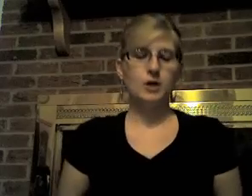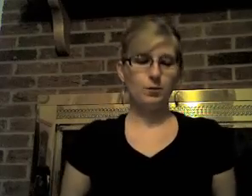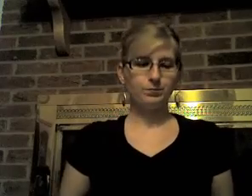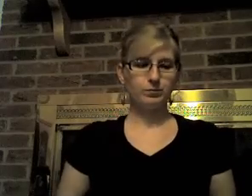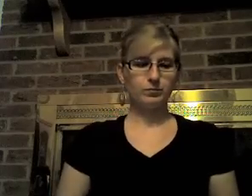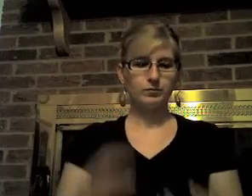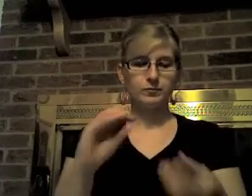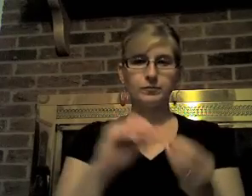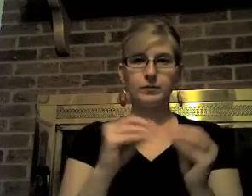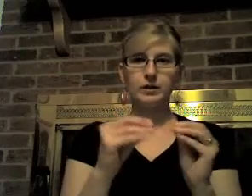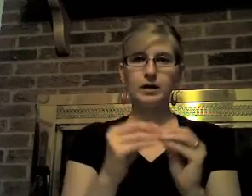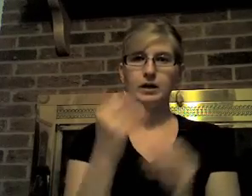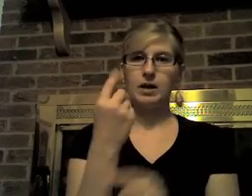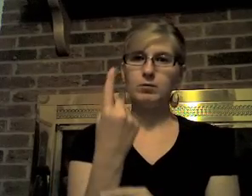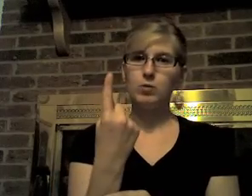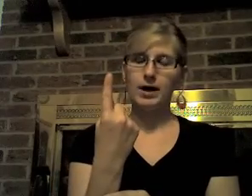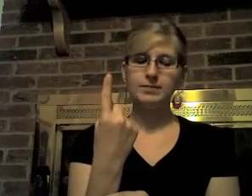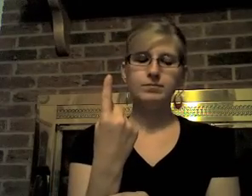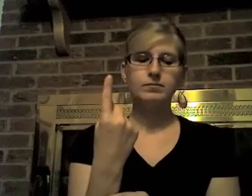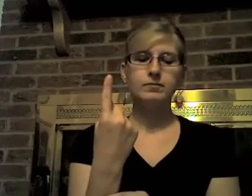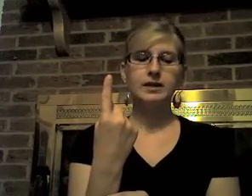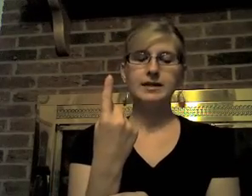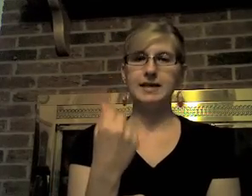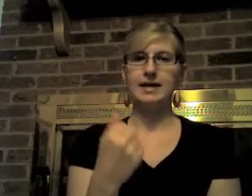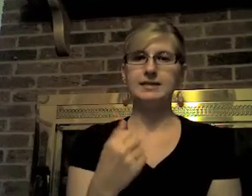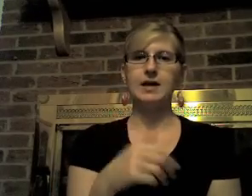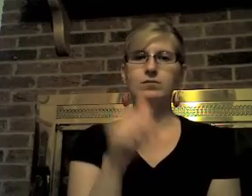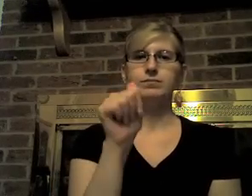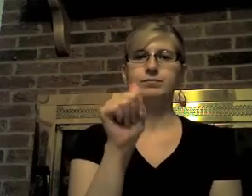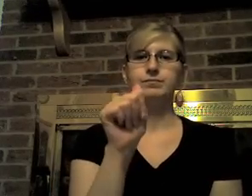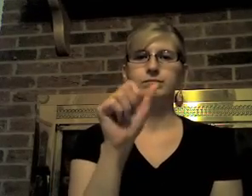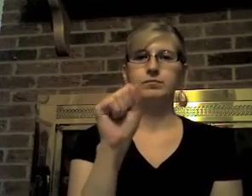So number 1 is ASL.